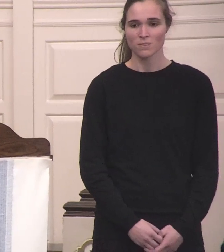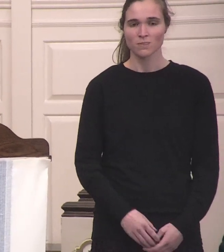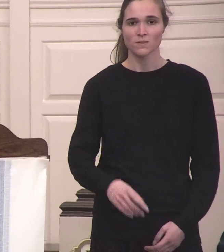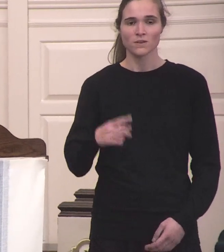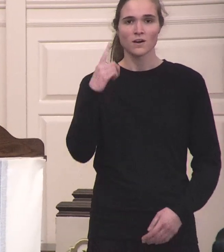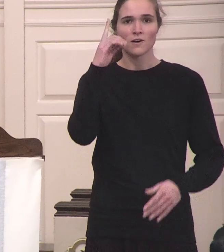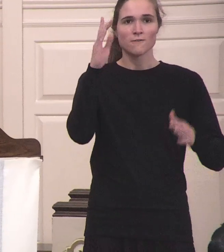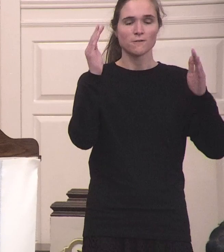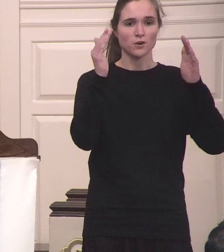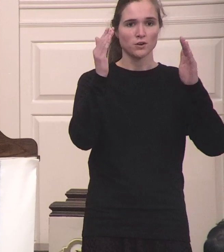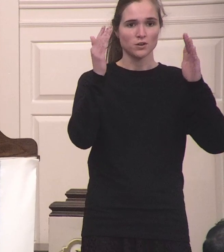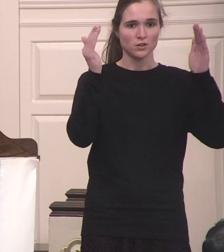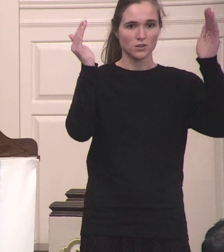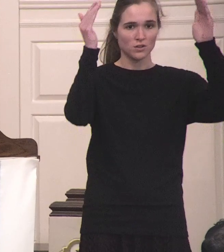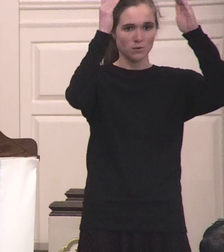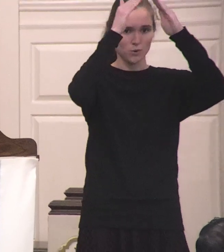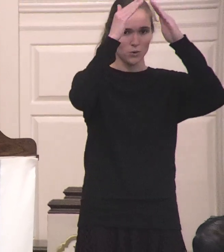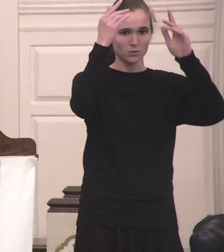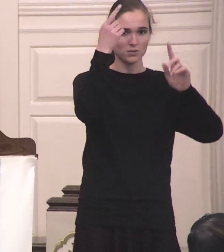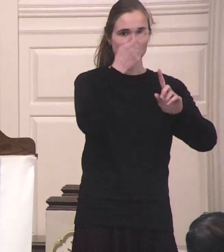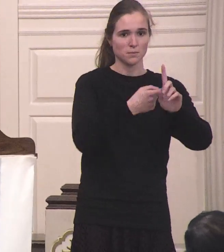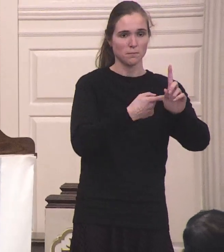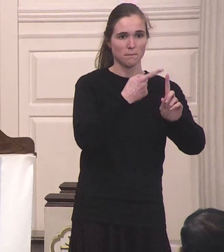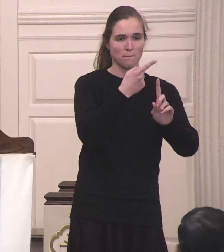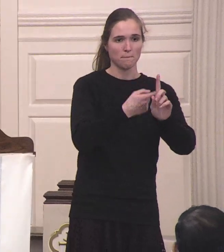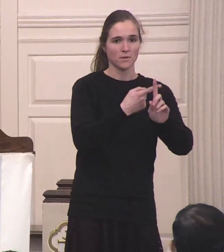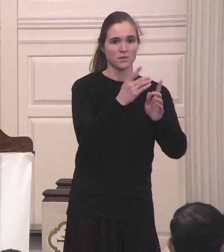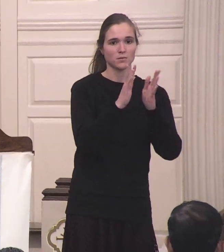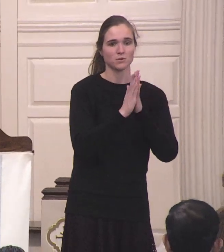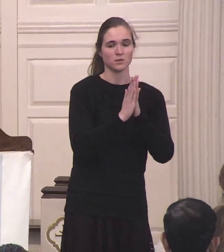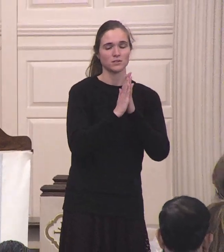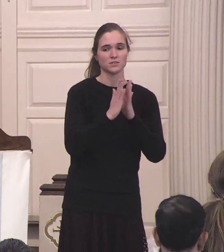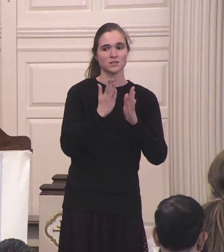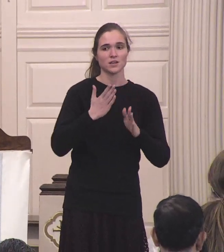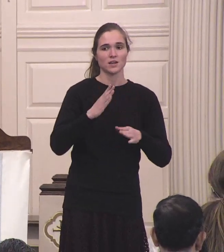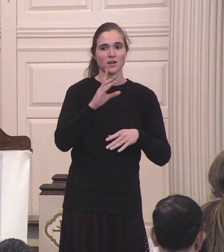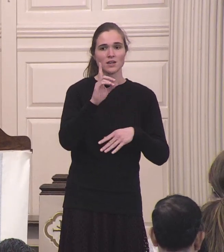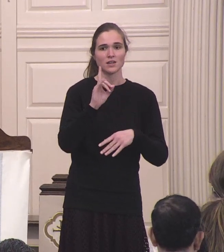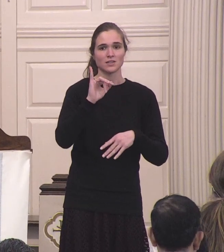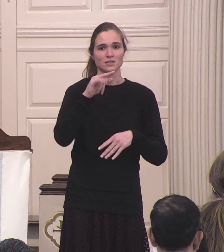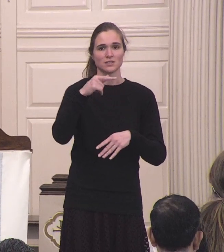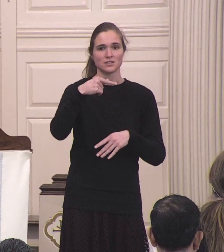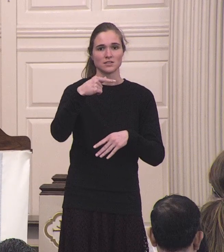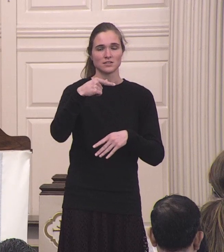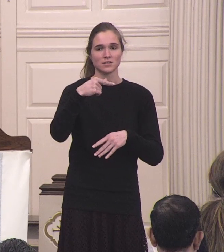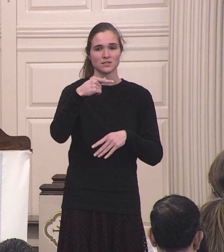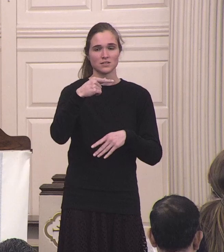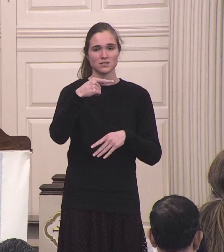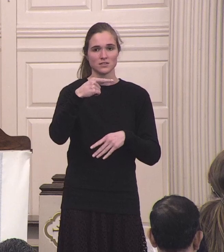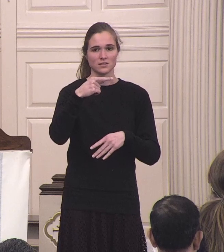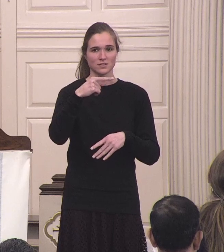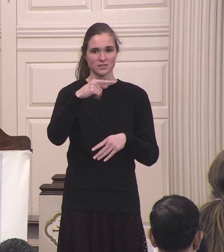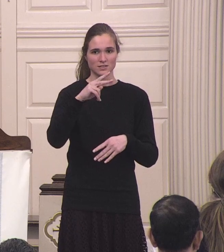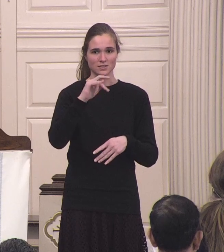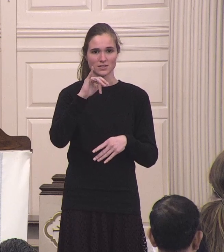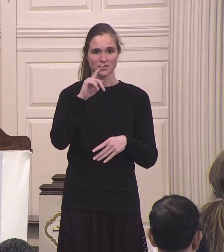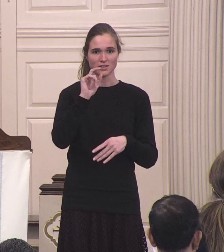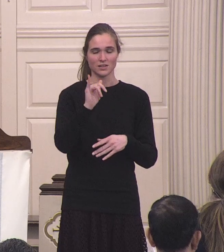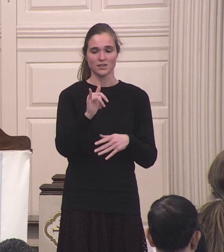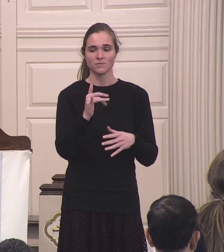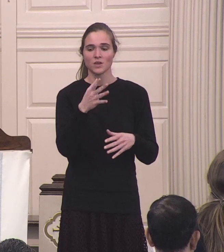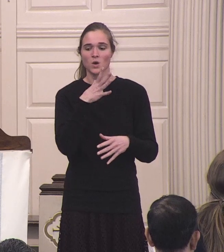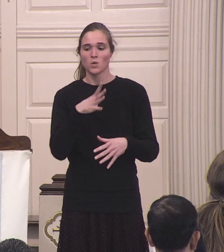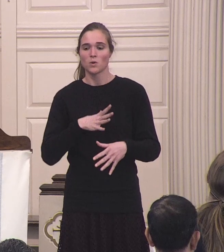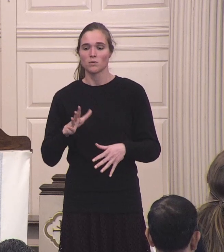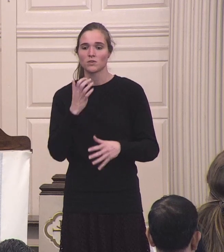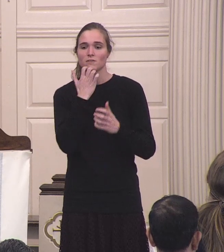For the Pope's monthly intention, that the dignity and immense value of women be